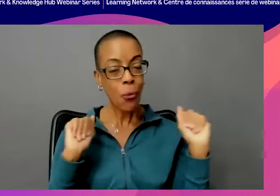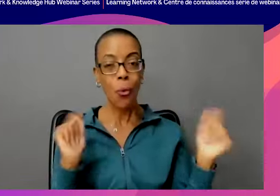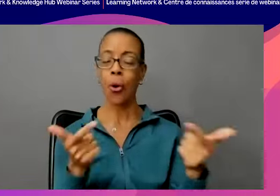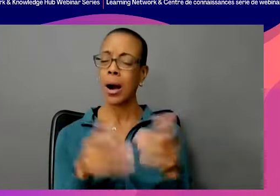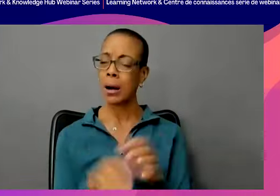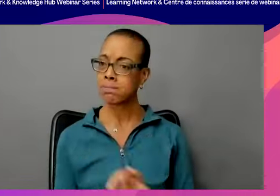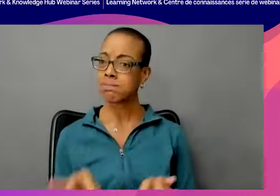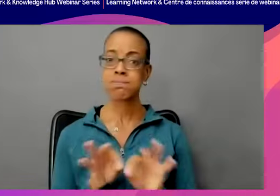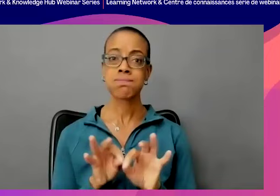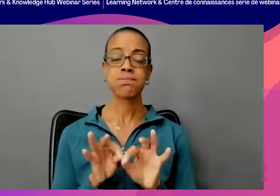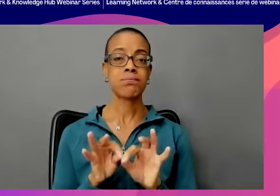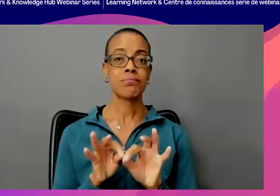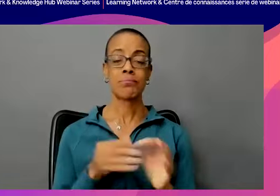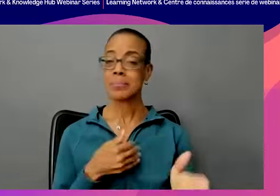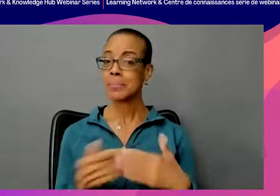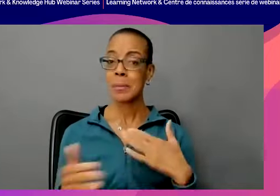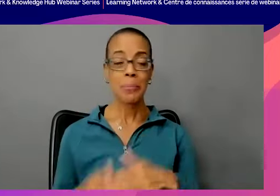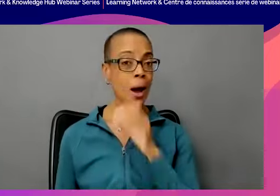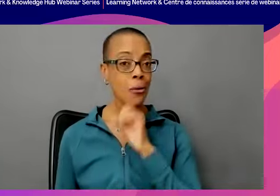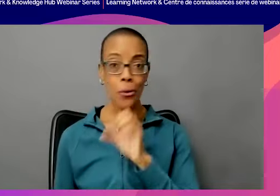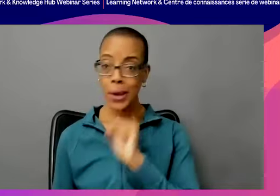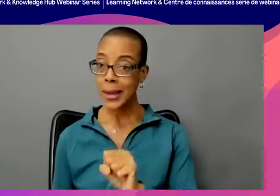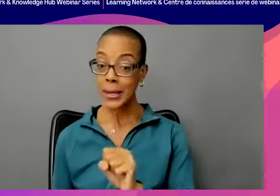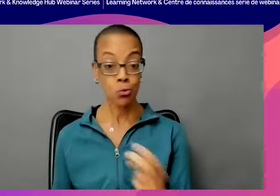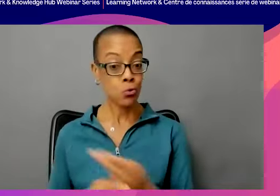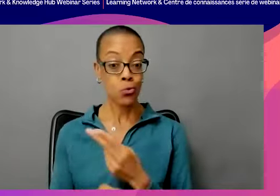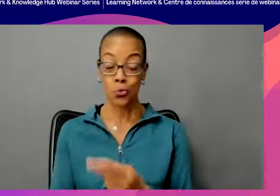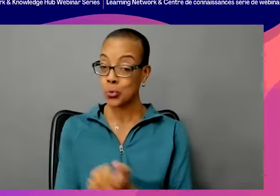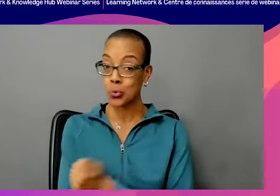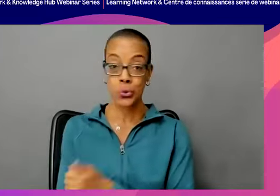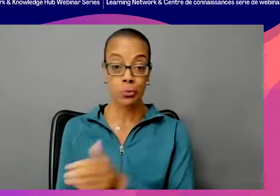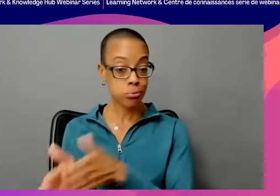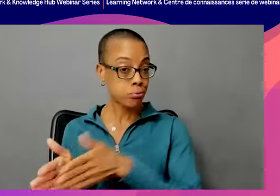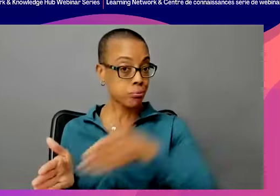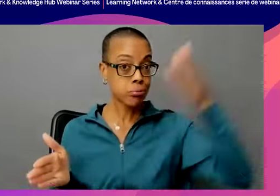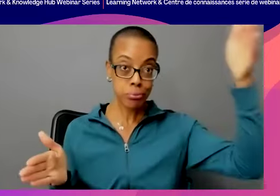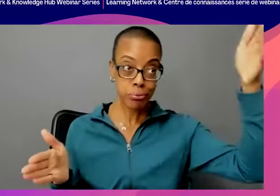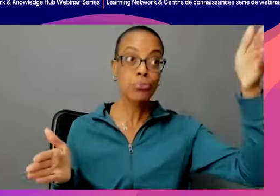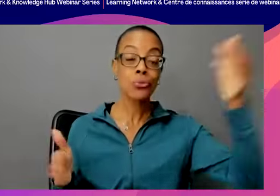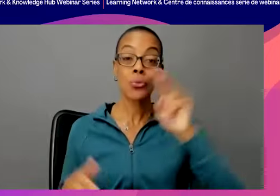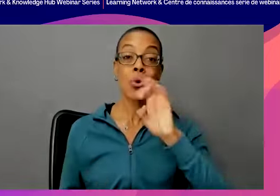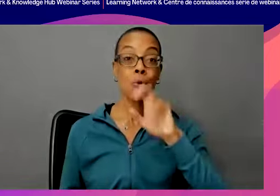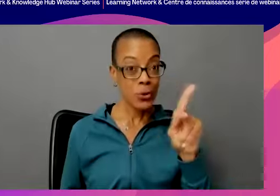all categories of people use substances and are at risk of overdose.